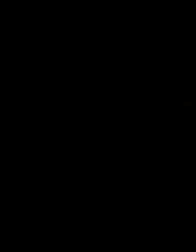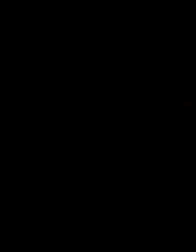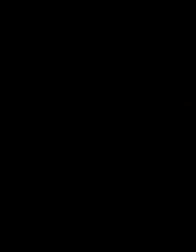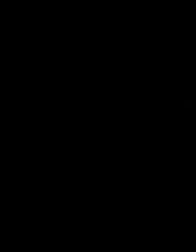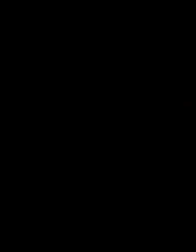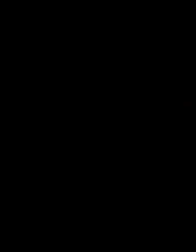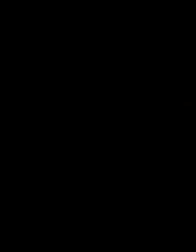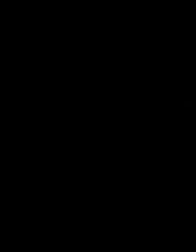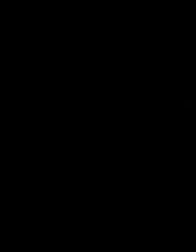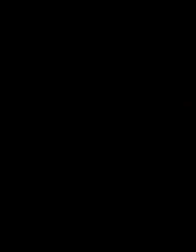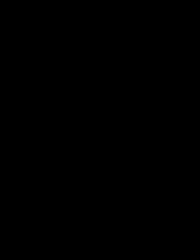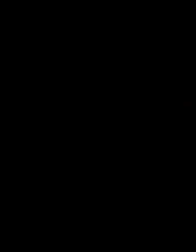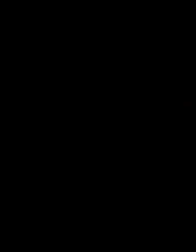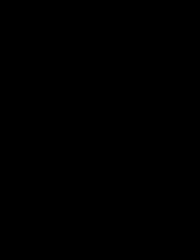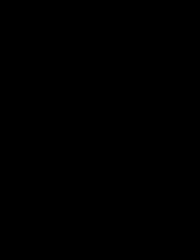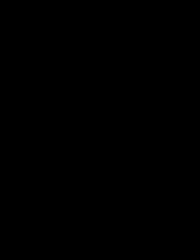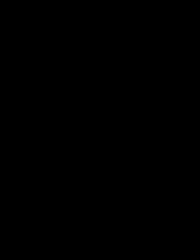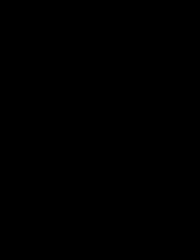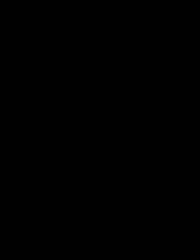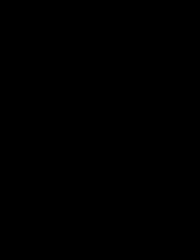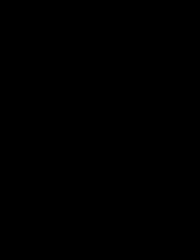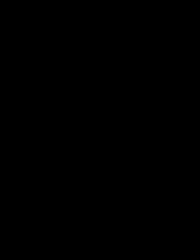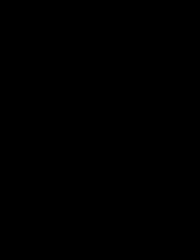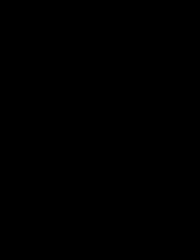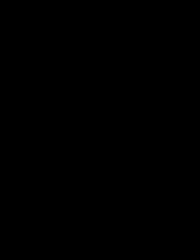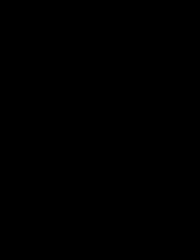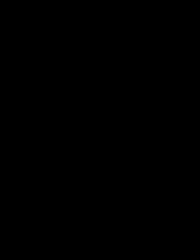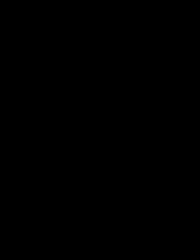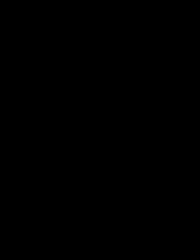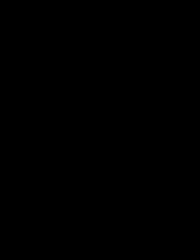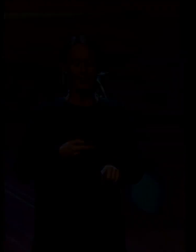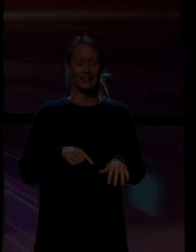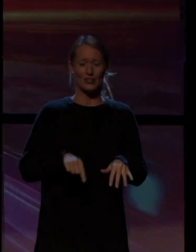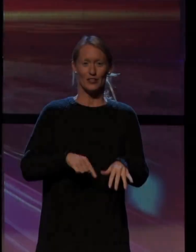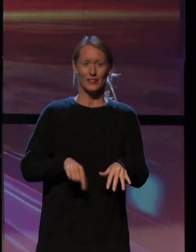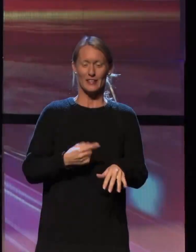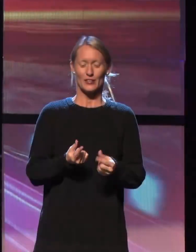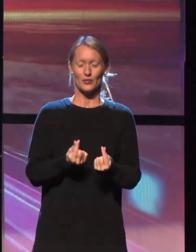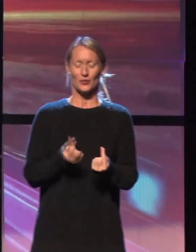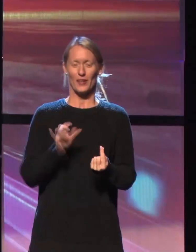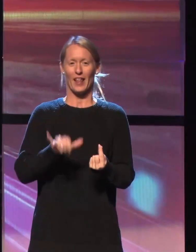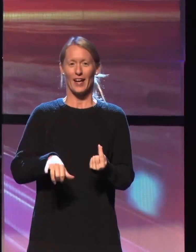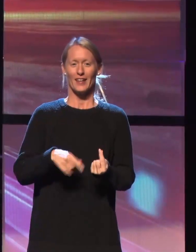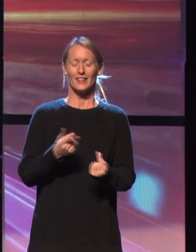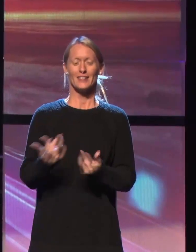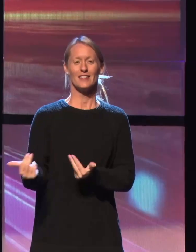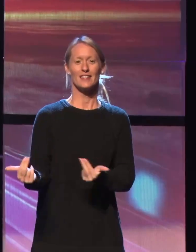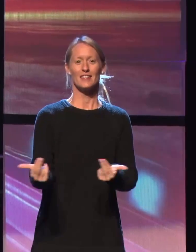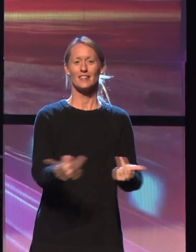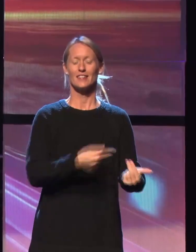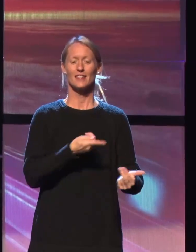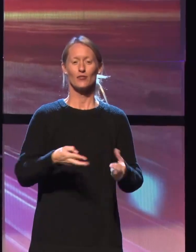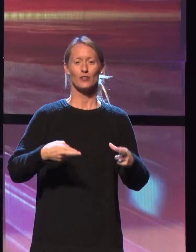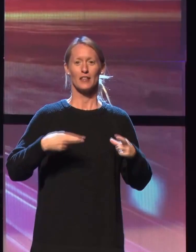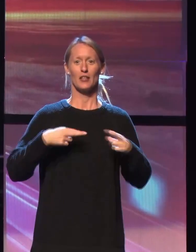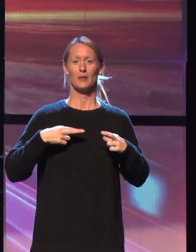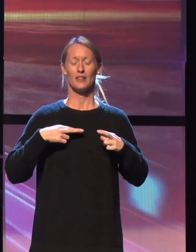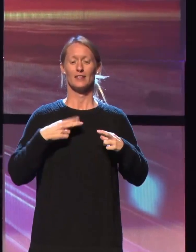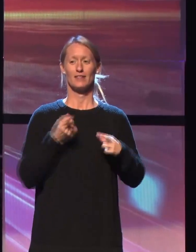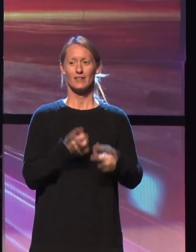Good morning. I wasn't nervous about doing that until I was nervous about doing that. I come out of retirement for that one. It'd been